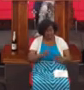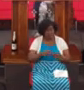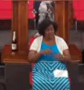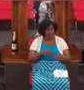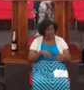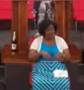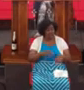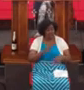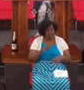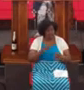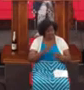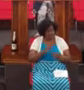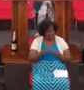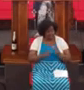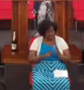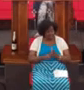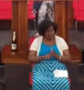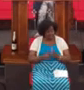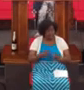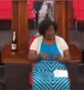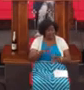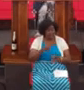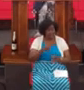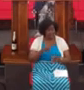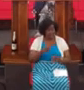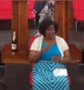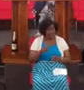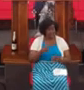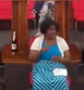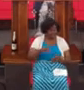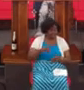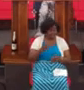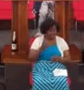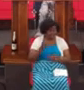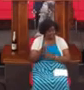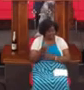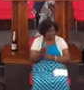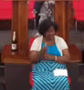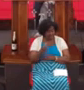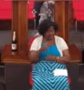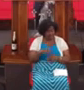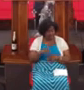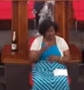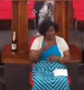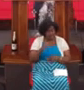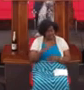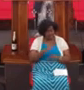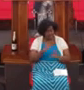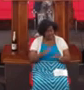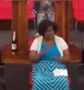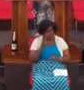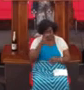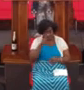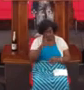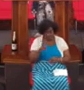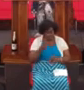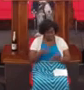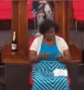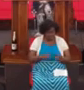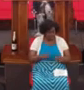You were not allowed to pick up a stick on the Sabbath. You read the Old Testament, you will see what happened to a